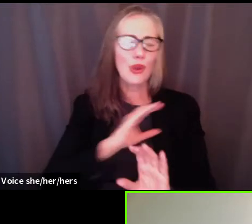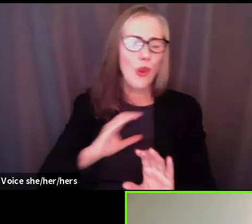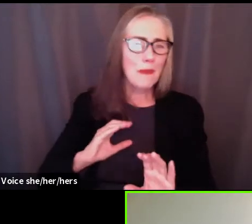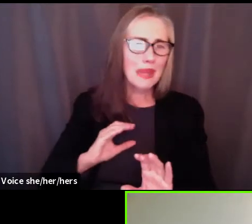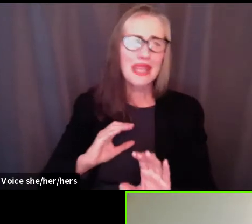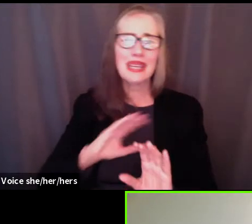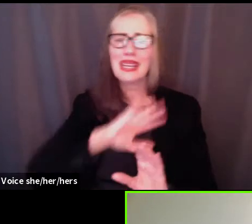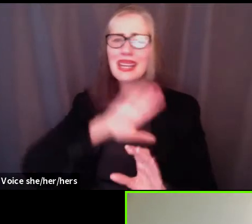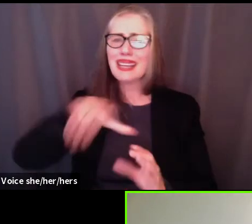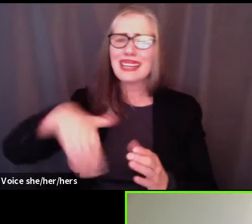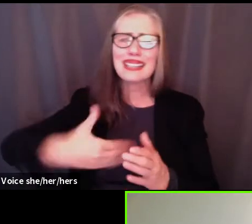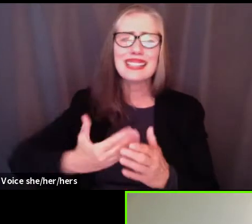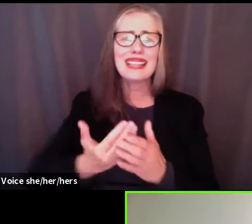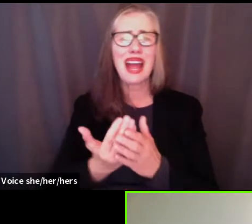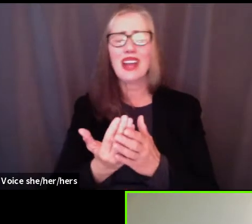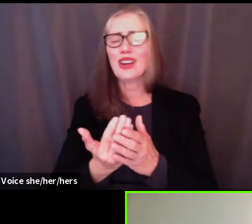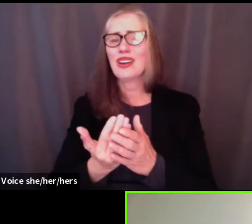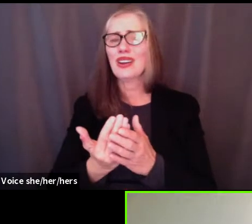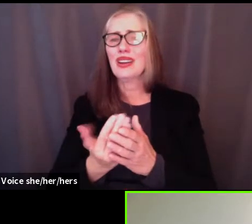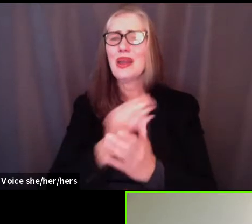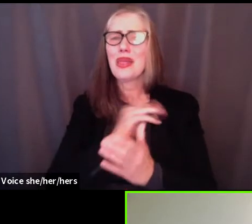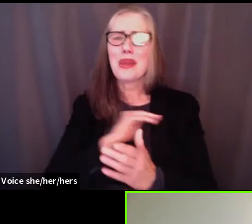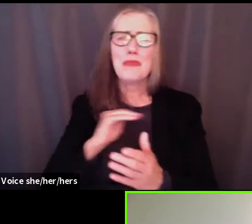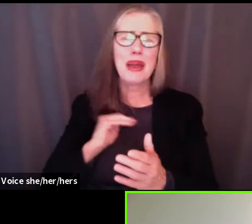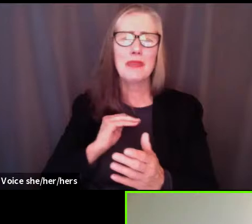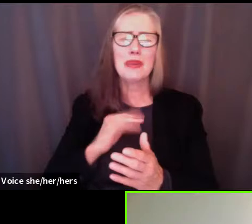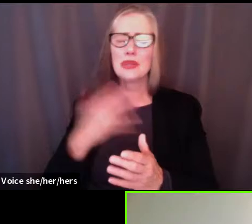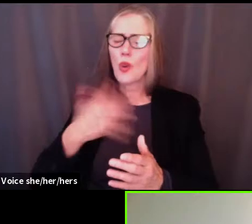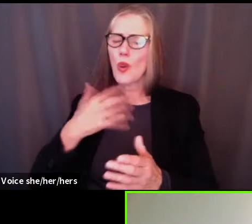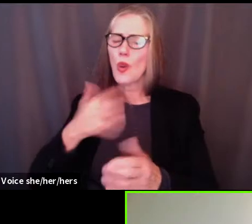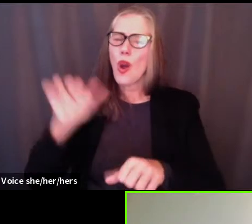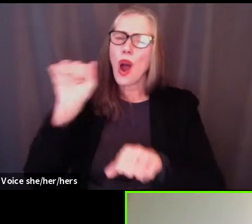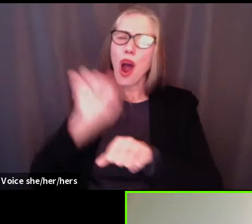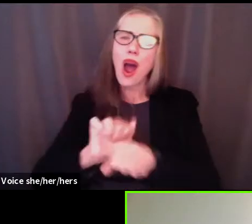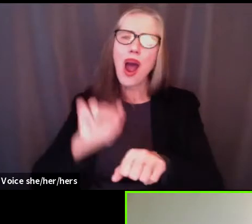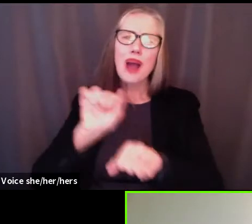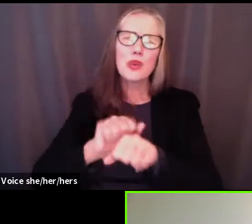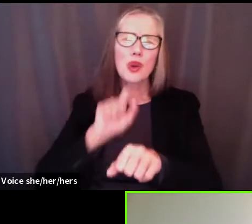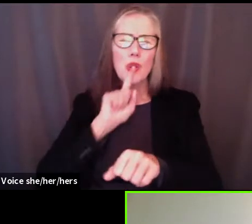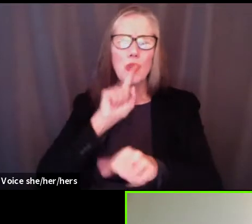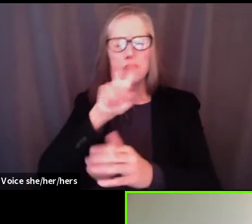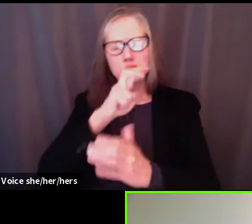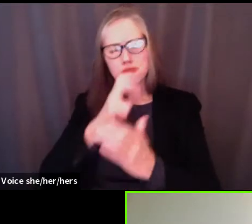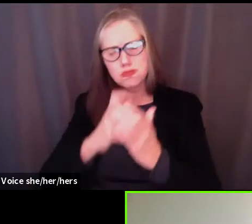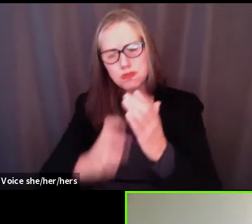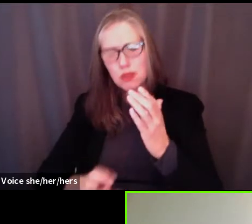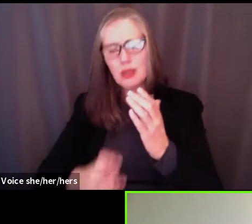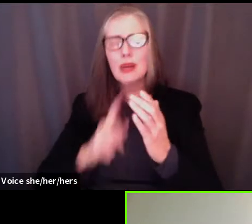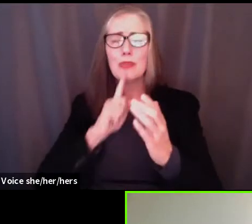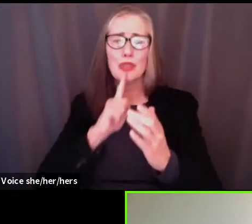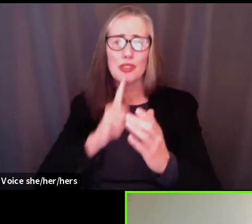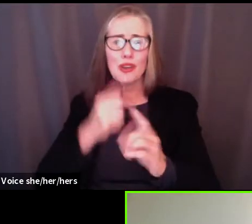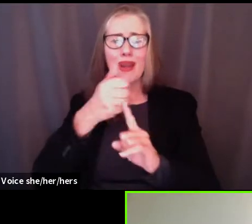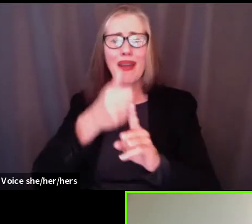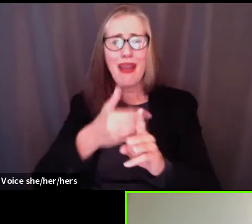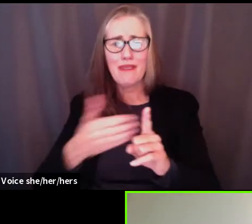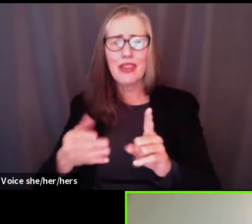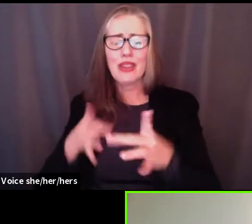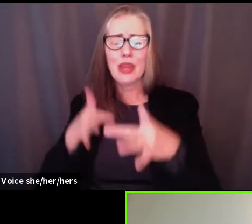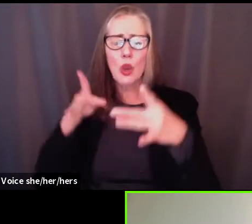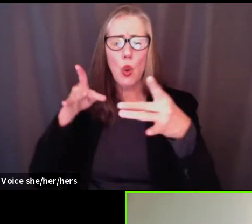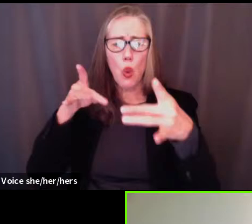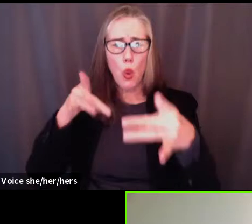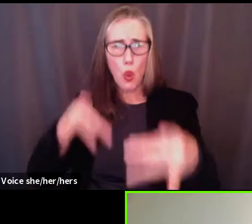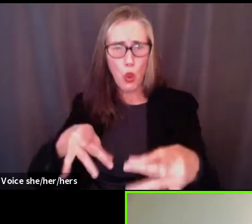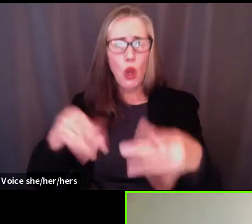the committee for their hard work and dedication to make sure everything goes well with the